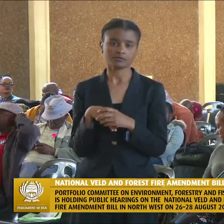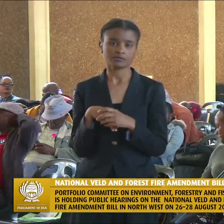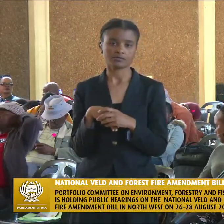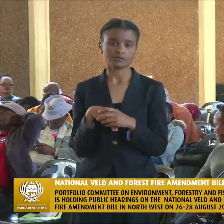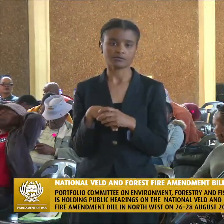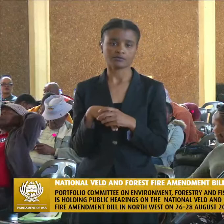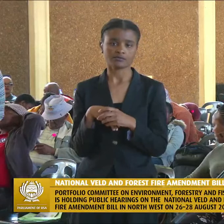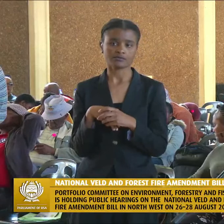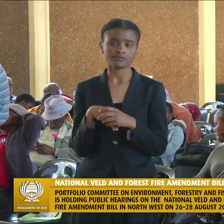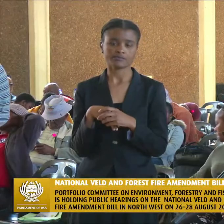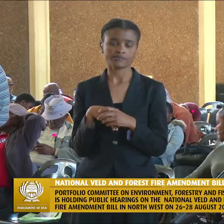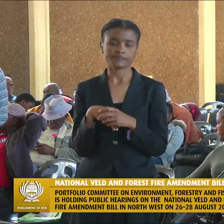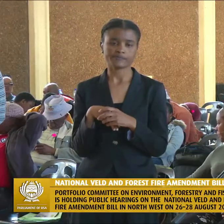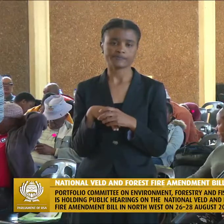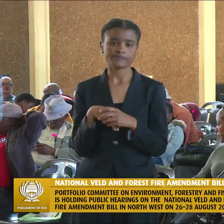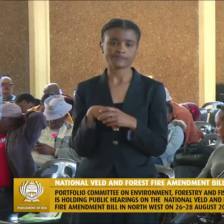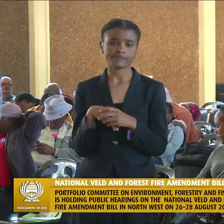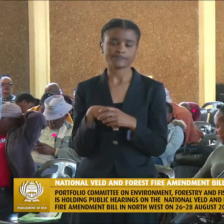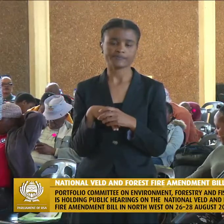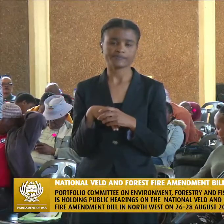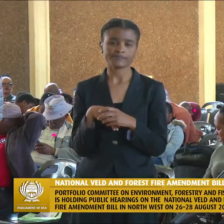yes i've already started